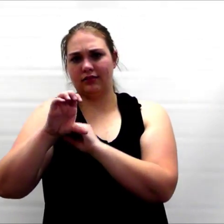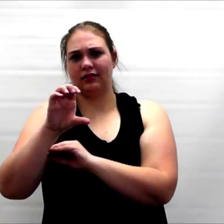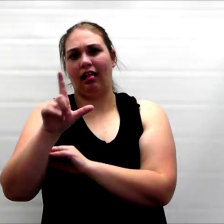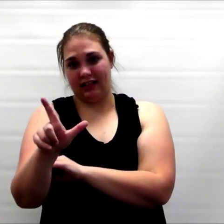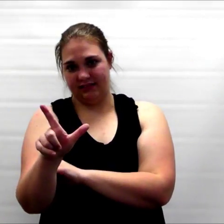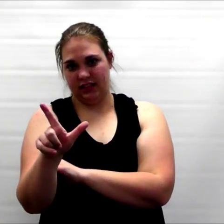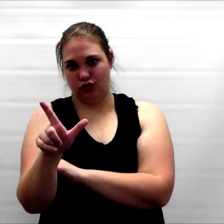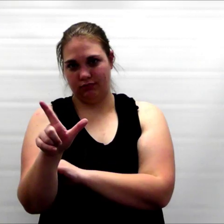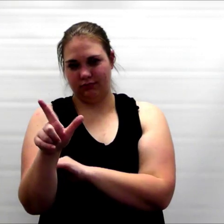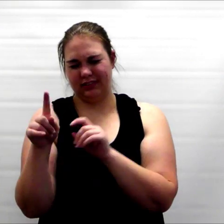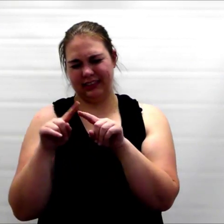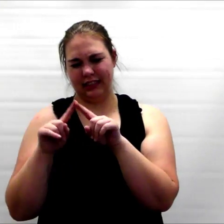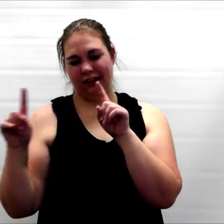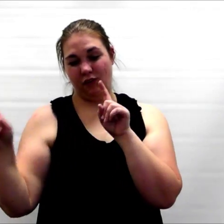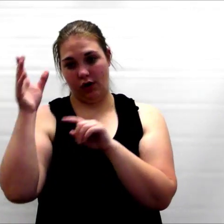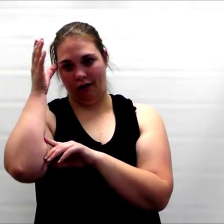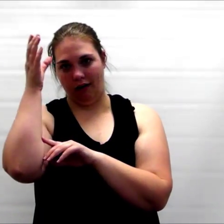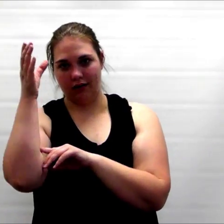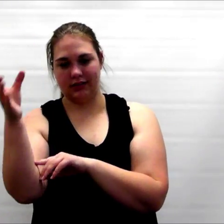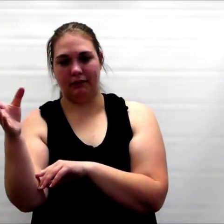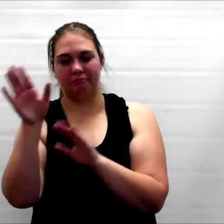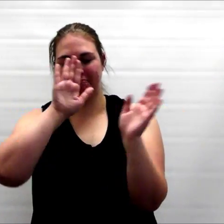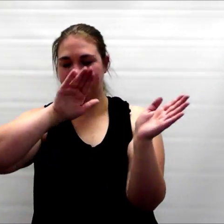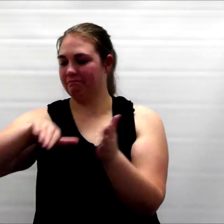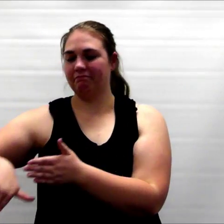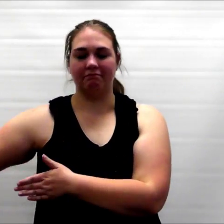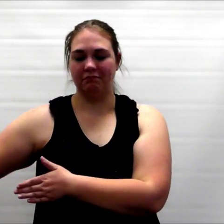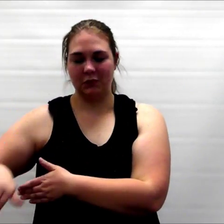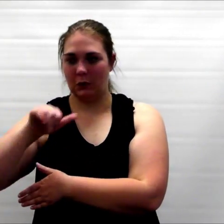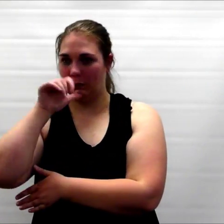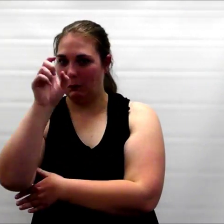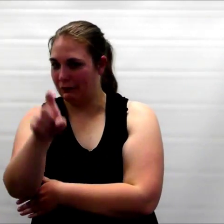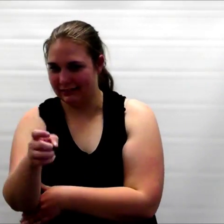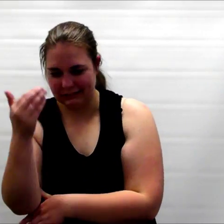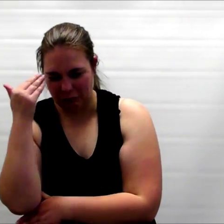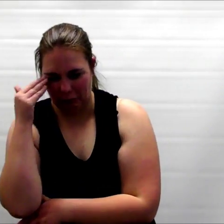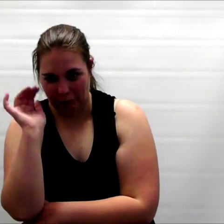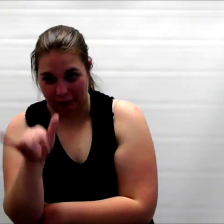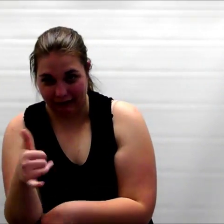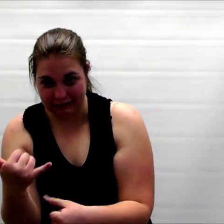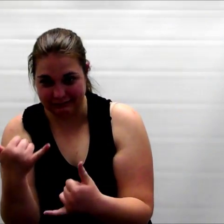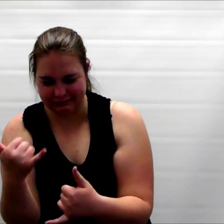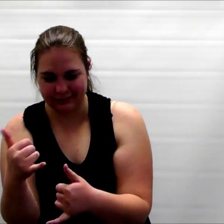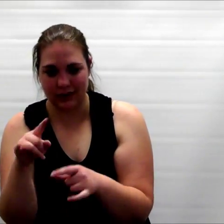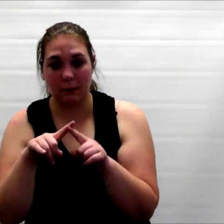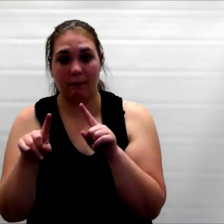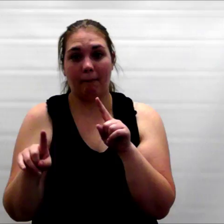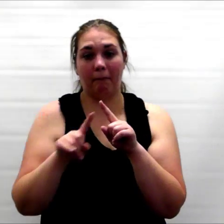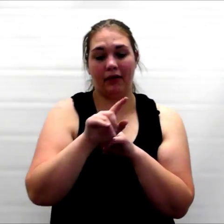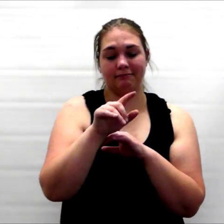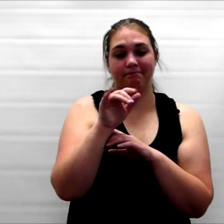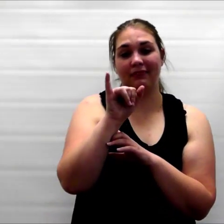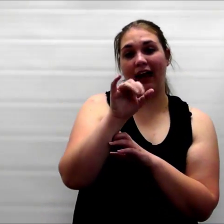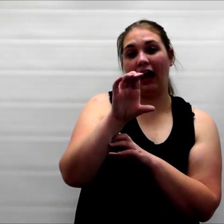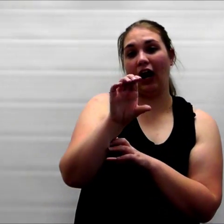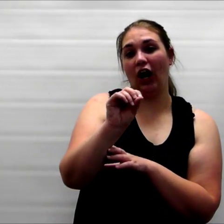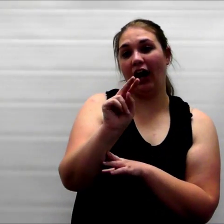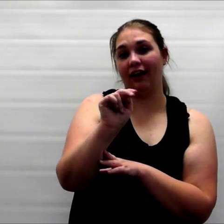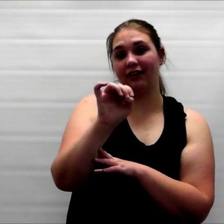But they're different than classifiers, which is a different concept, and you don't need to know that right now. But iconic